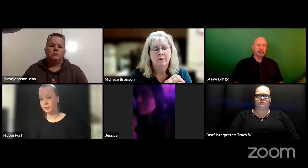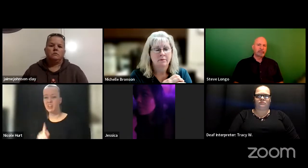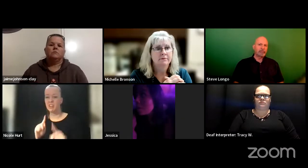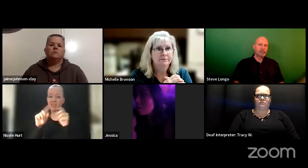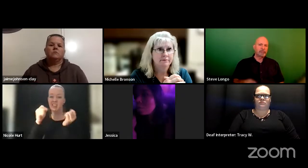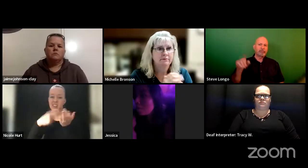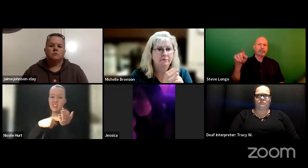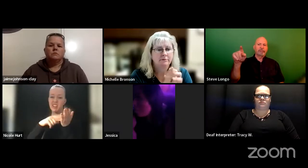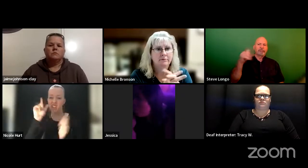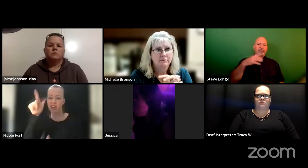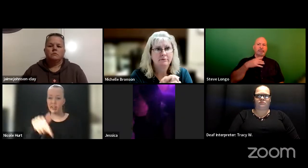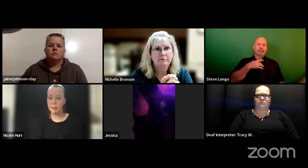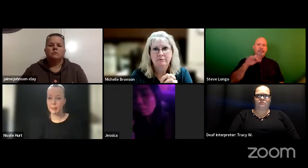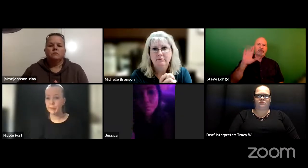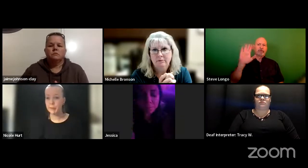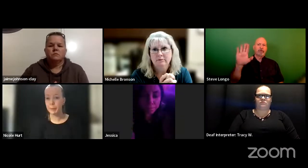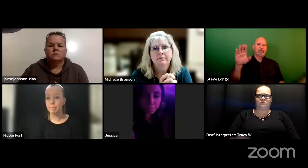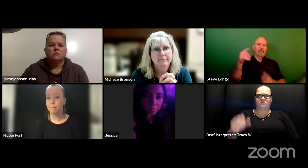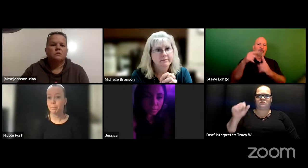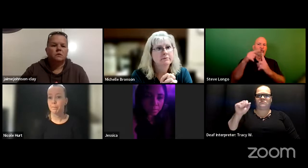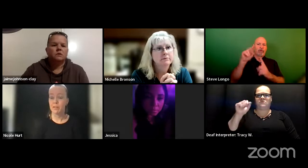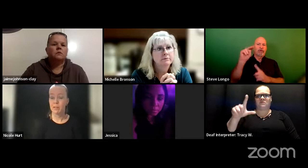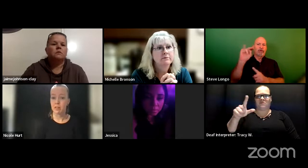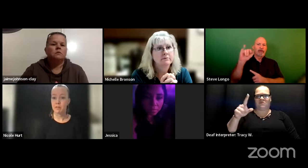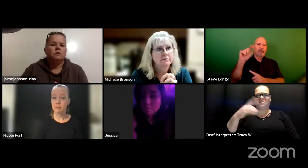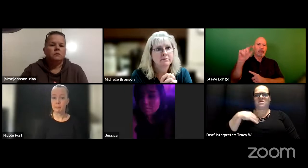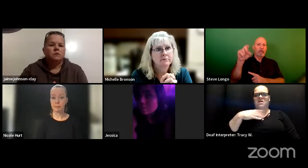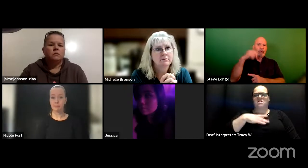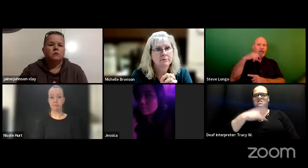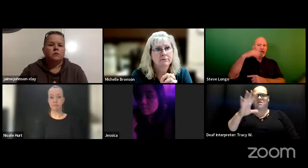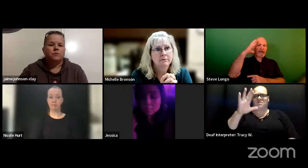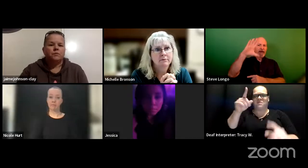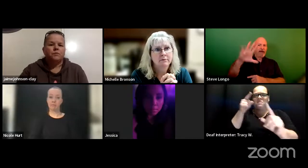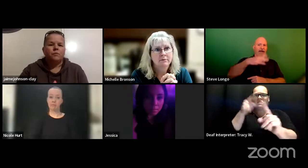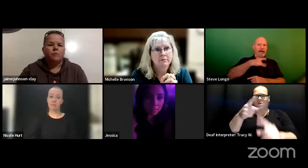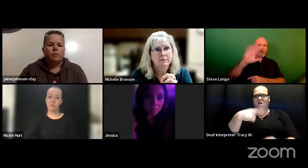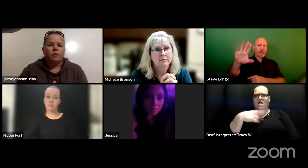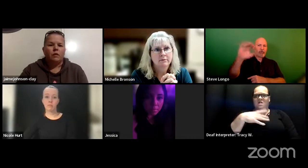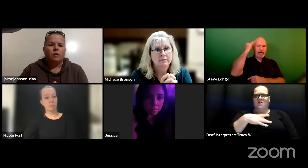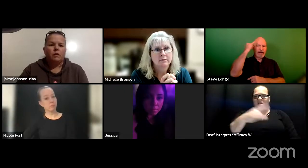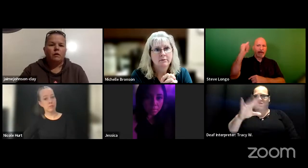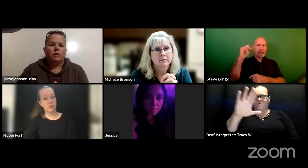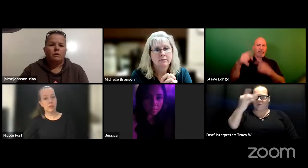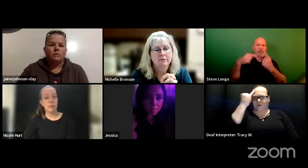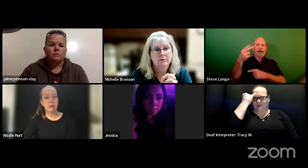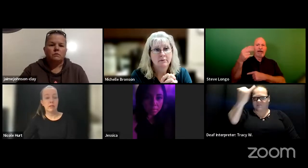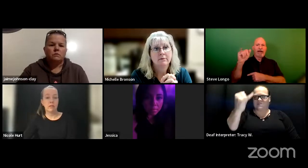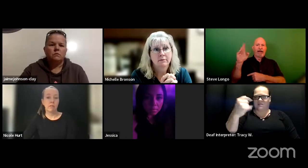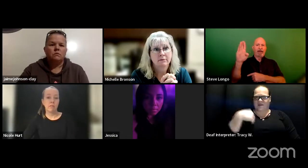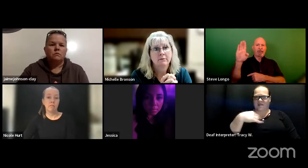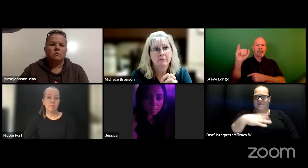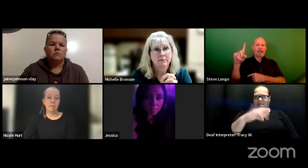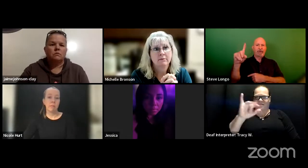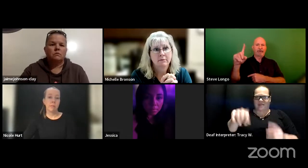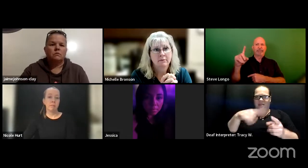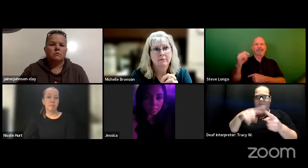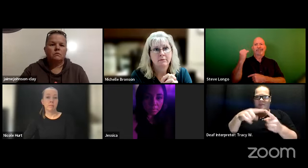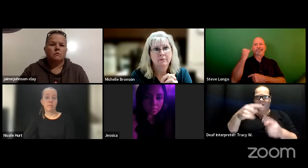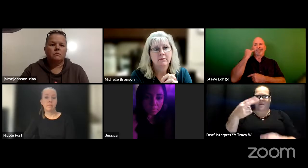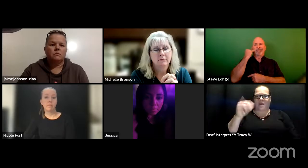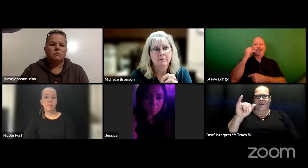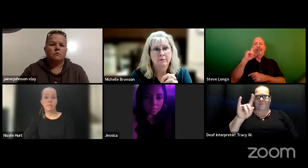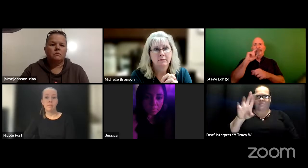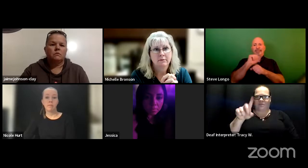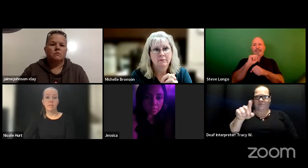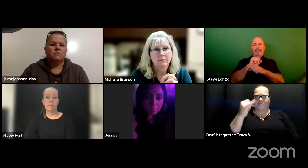also online. We can stream it online. And that's something we can talk about later when we know more about the And opportunity. Steve is